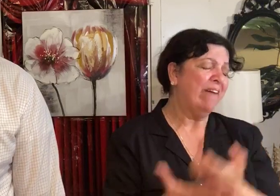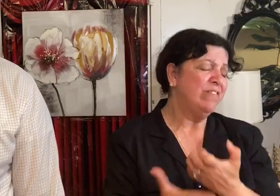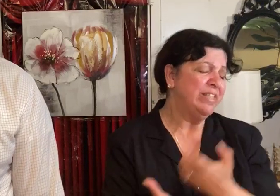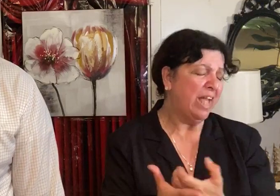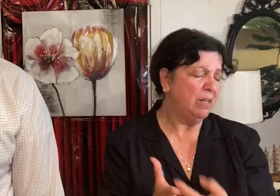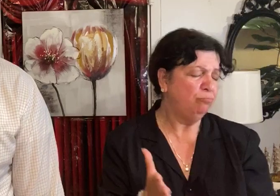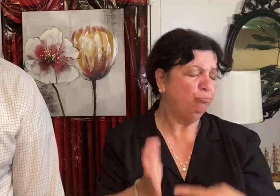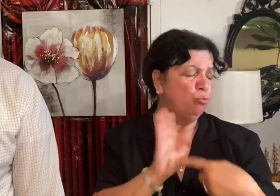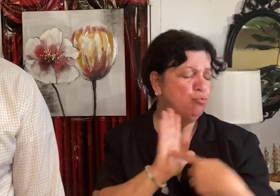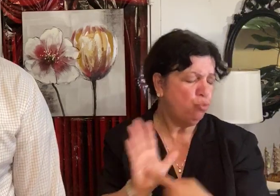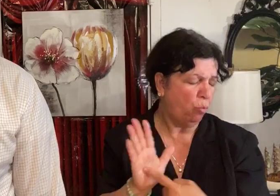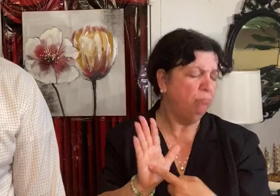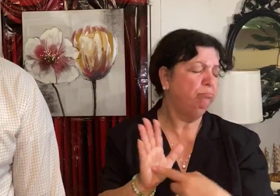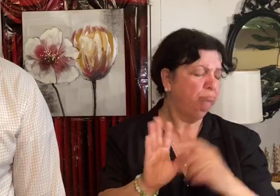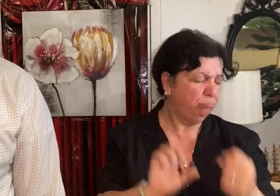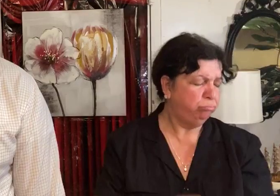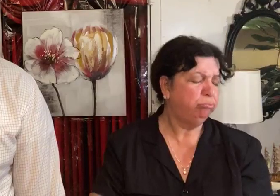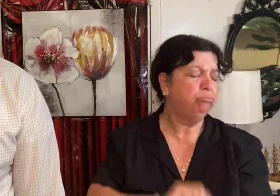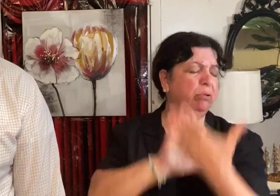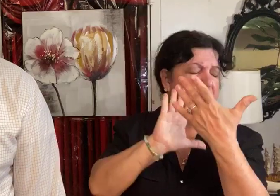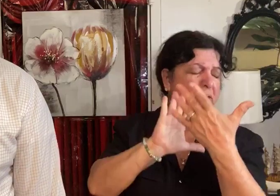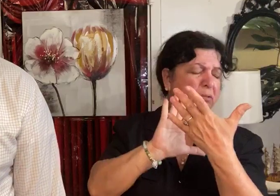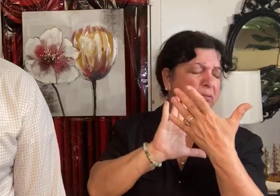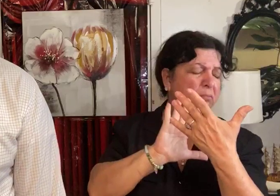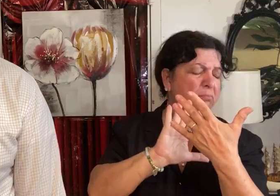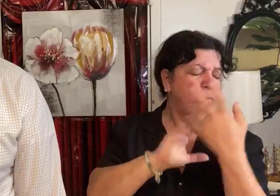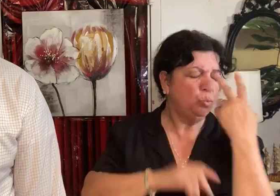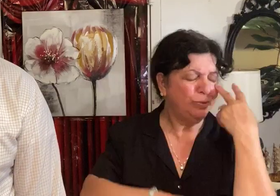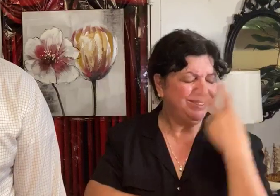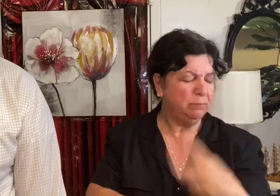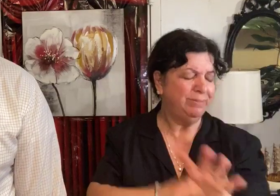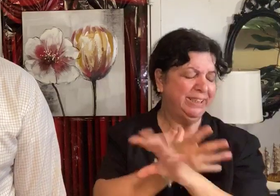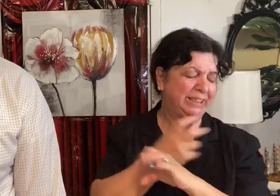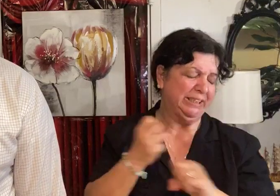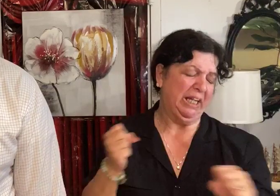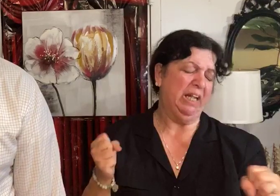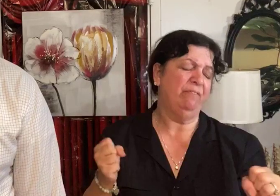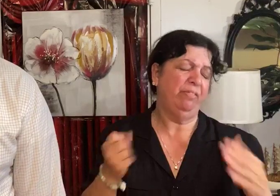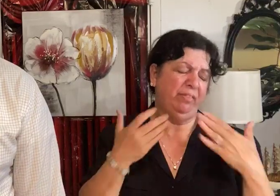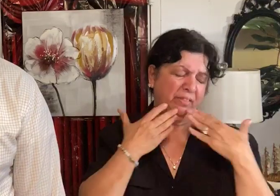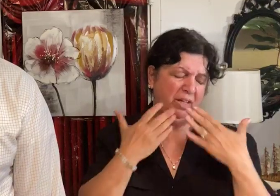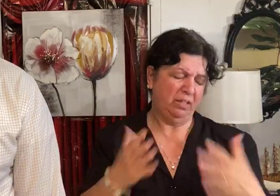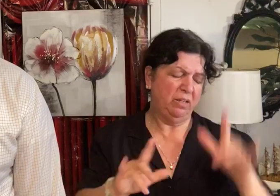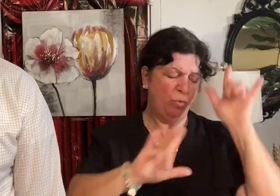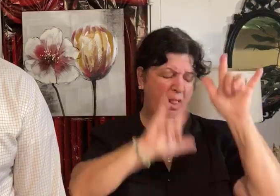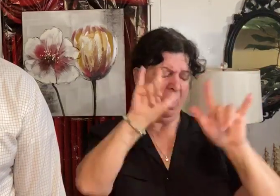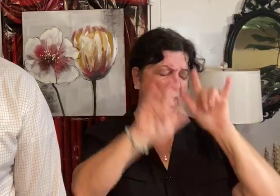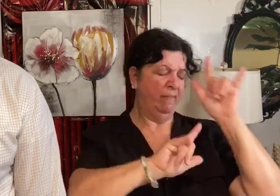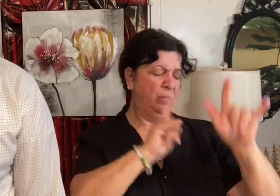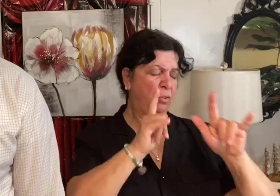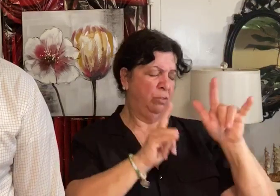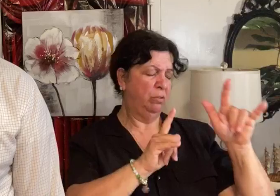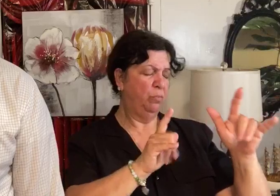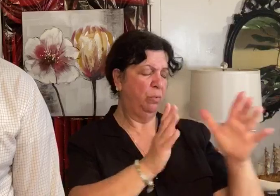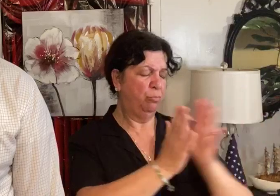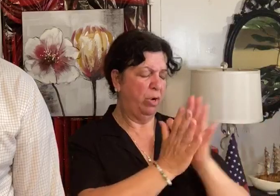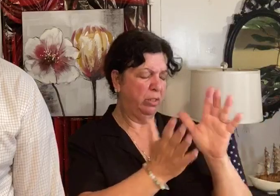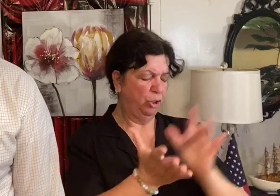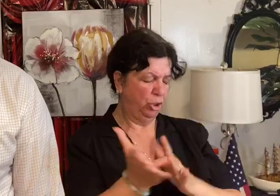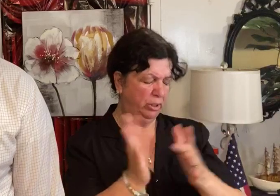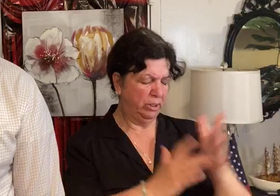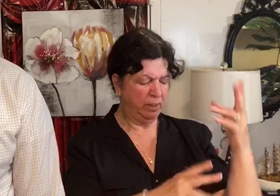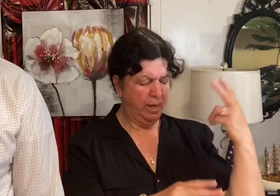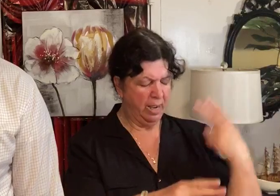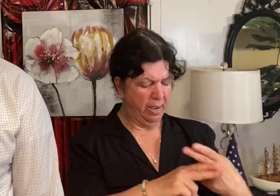them your presence and your desire to see them saved. Thank you, Father. We love you, dear Father. We pray this in